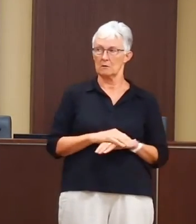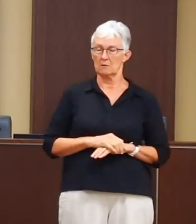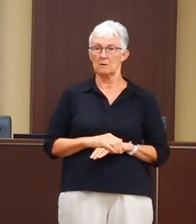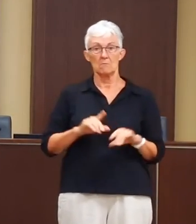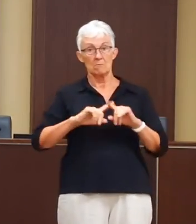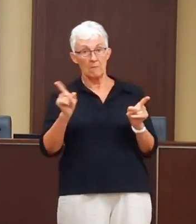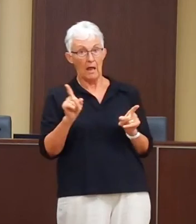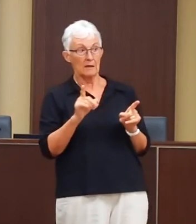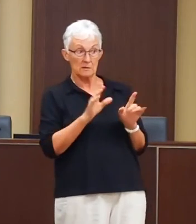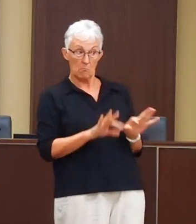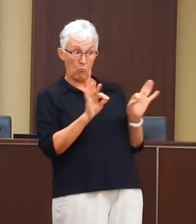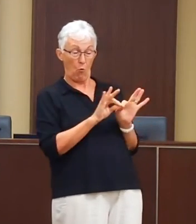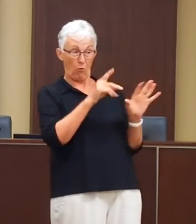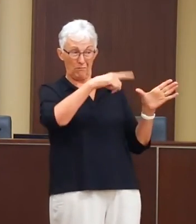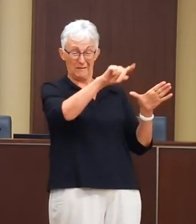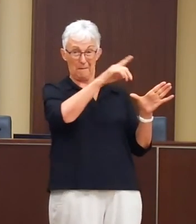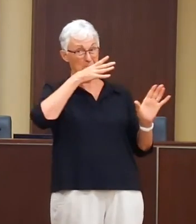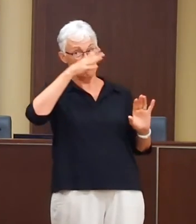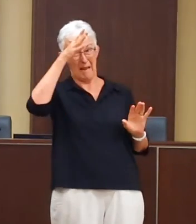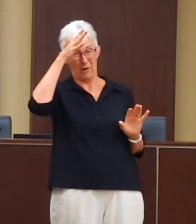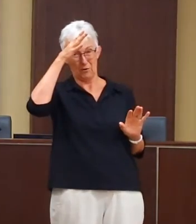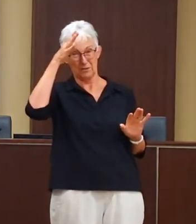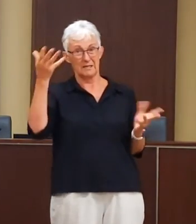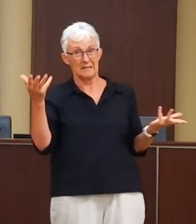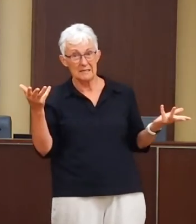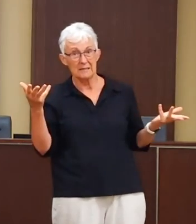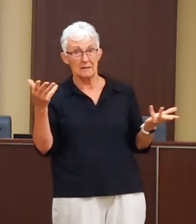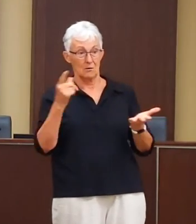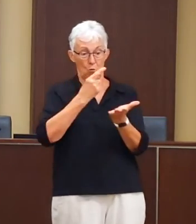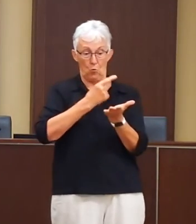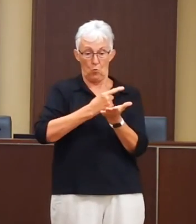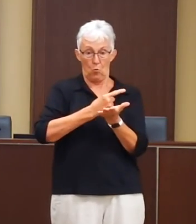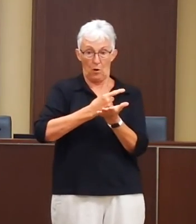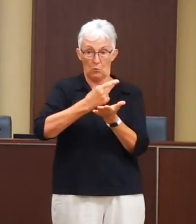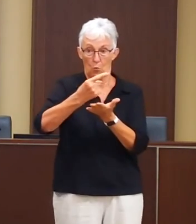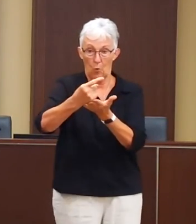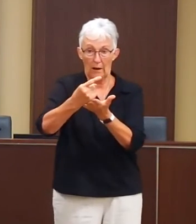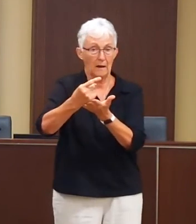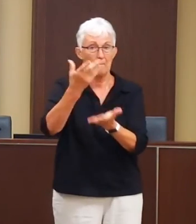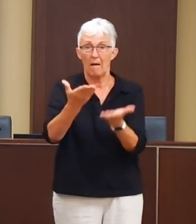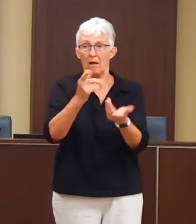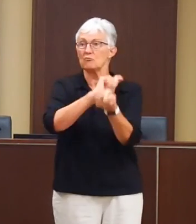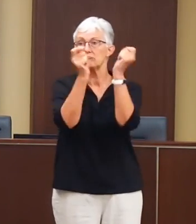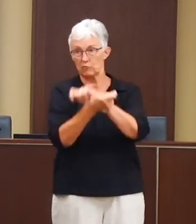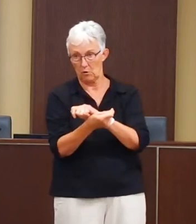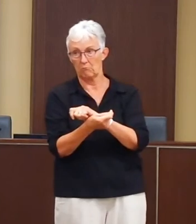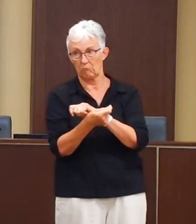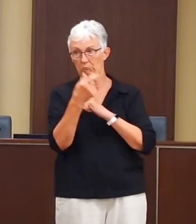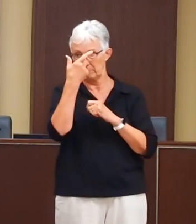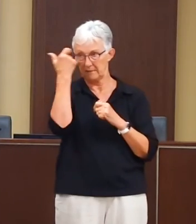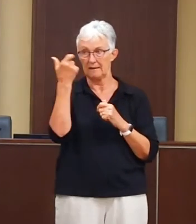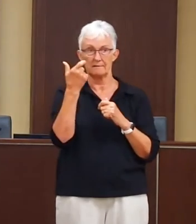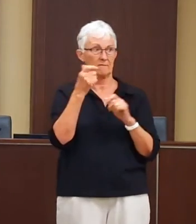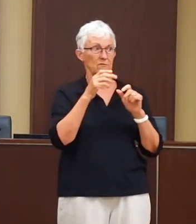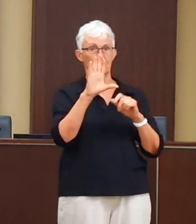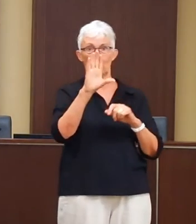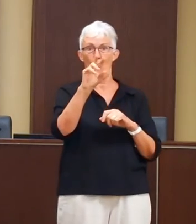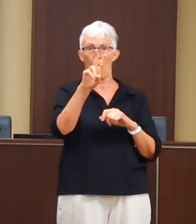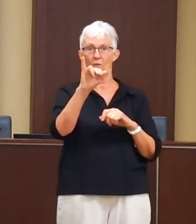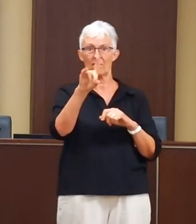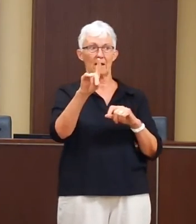too that we could be looking at different data a week from now, or 2 weeks from now, or 1 week before school starts, and we're going to have to be